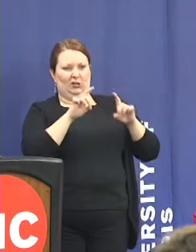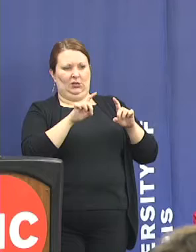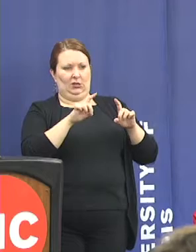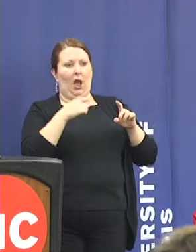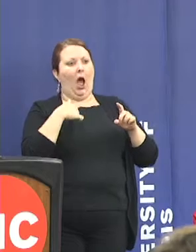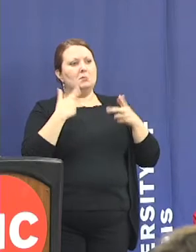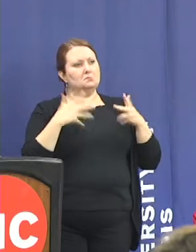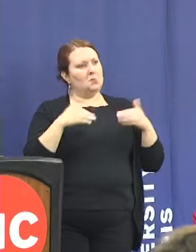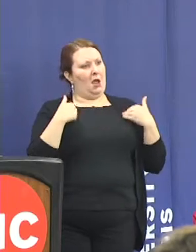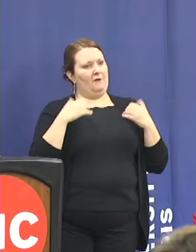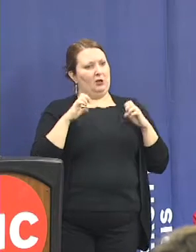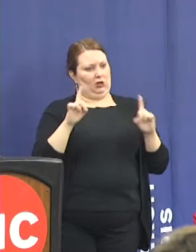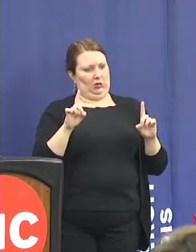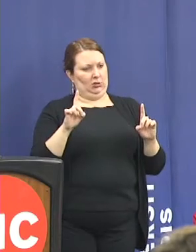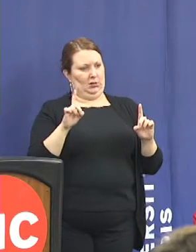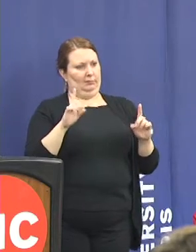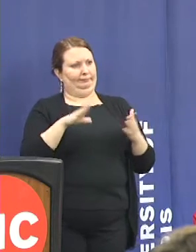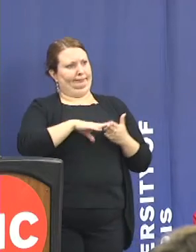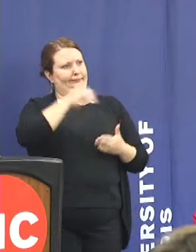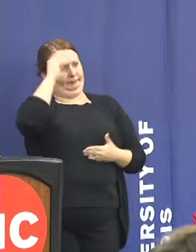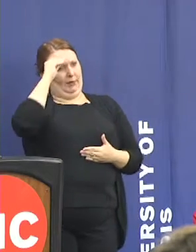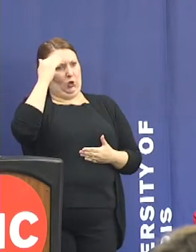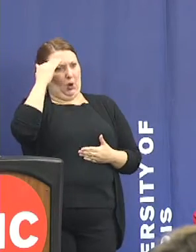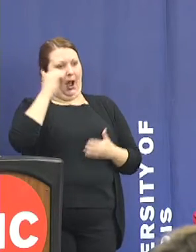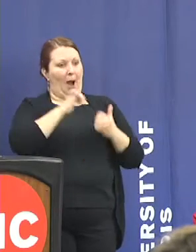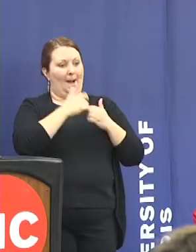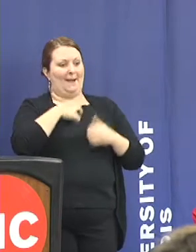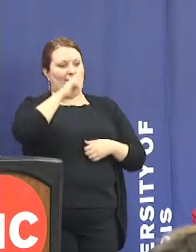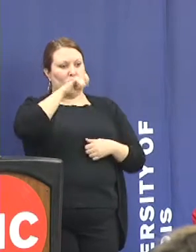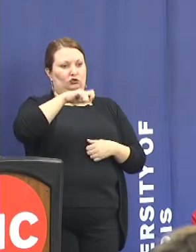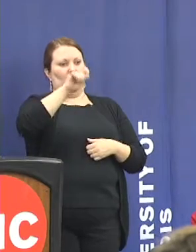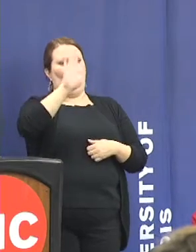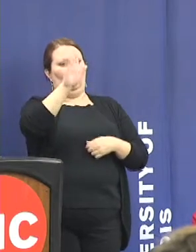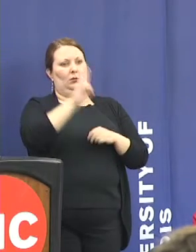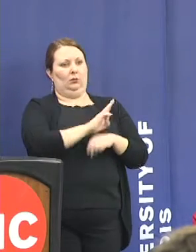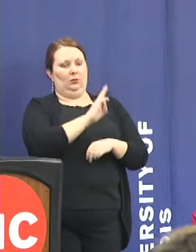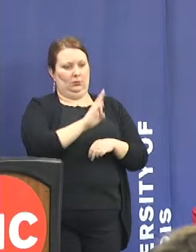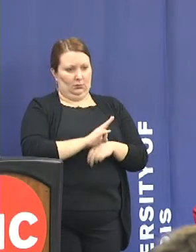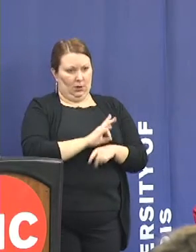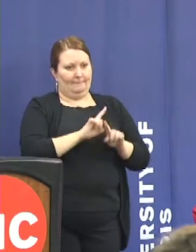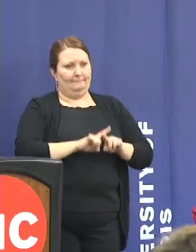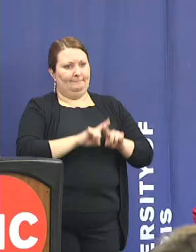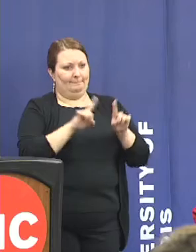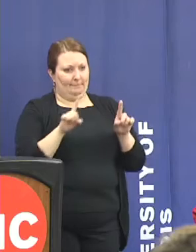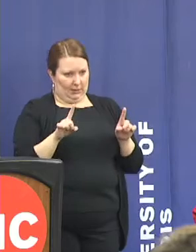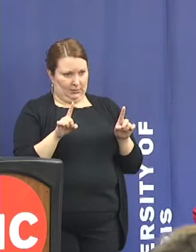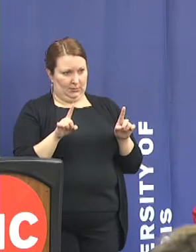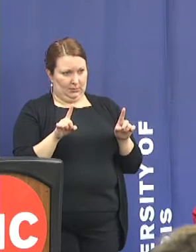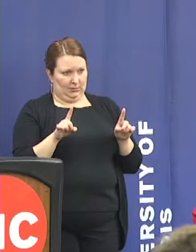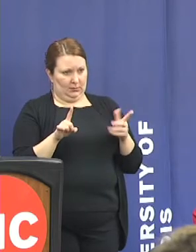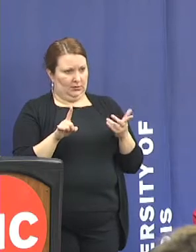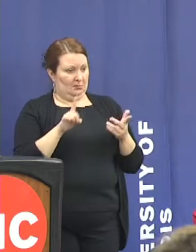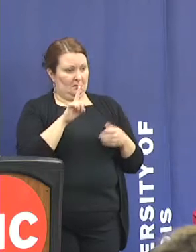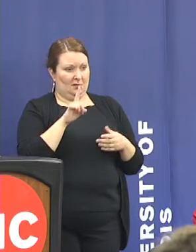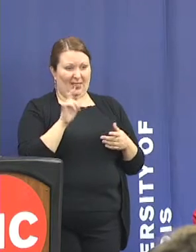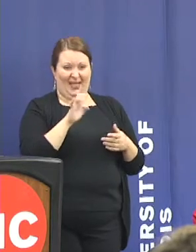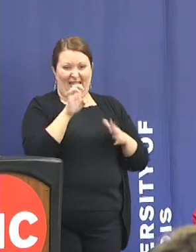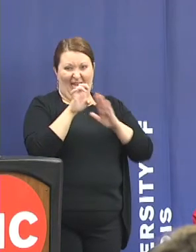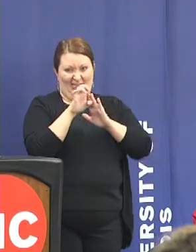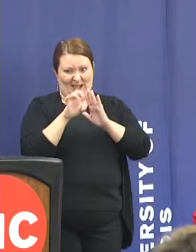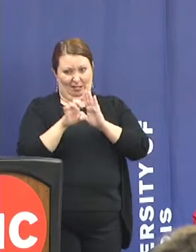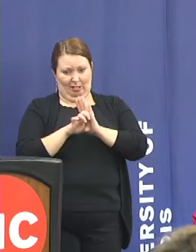As an educated person, I know how my check will be used. However, just as